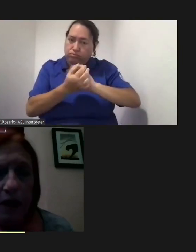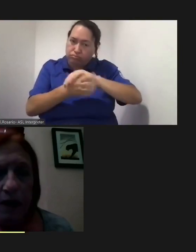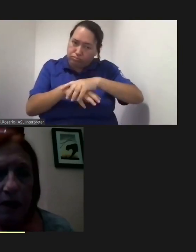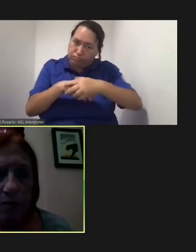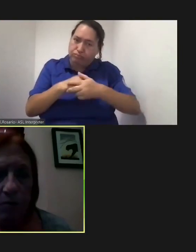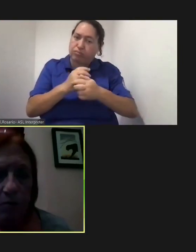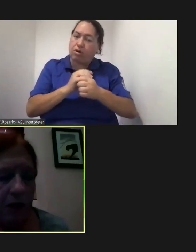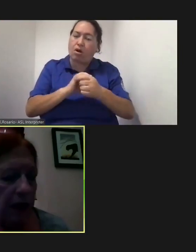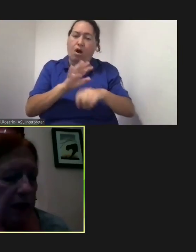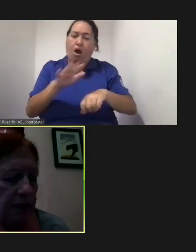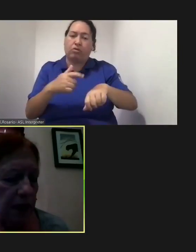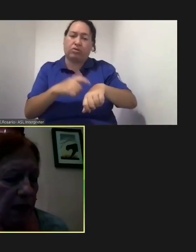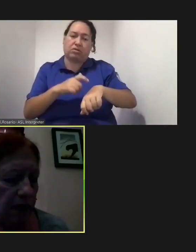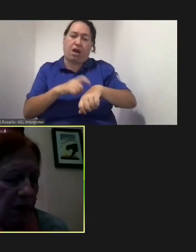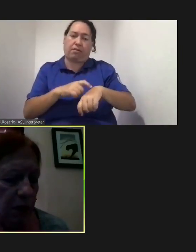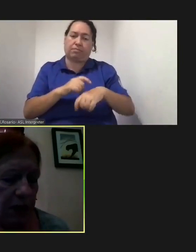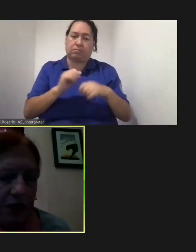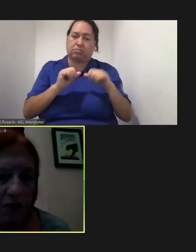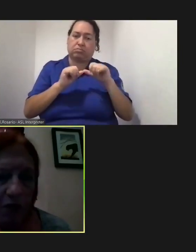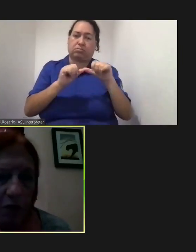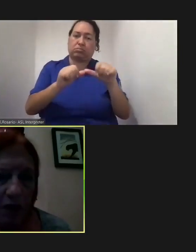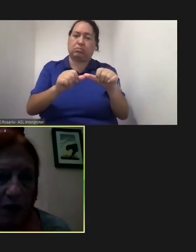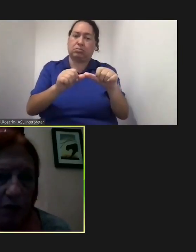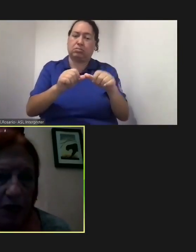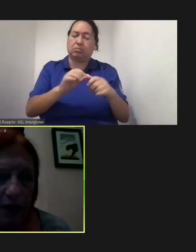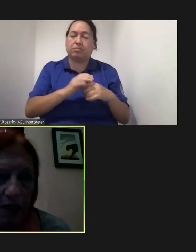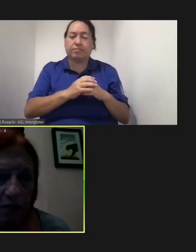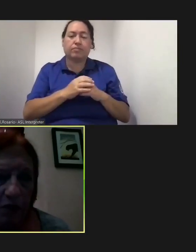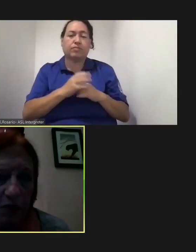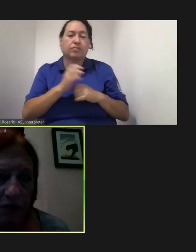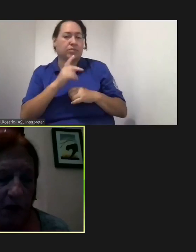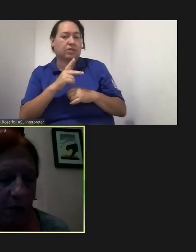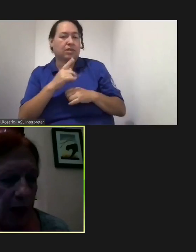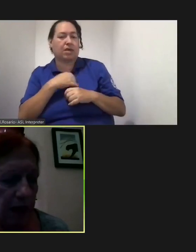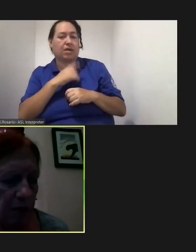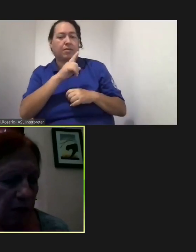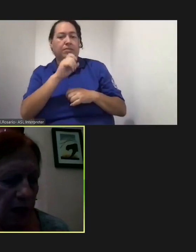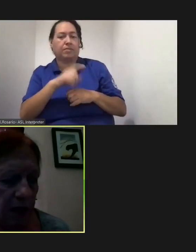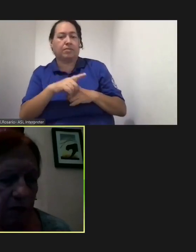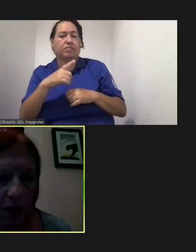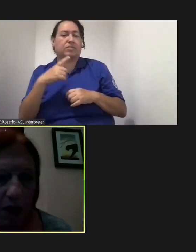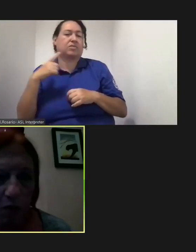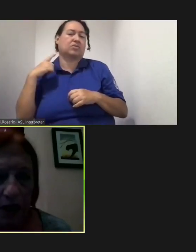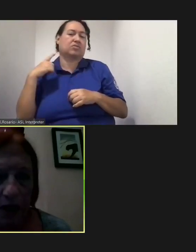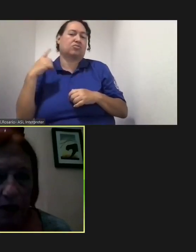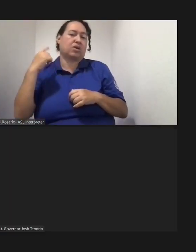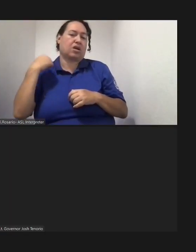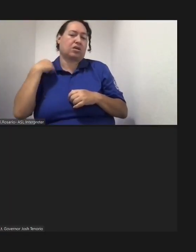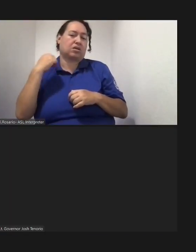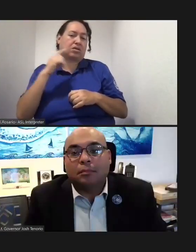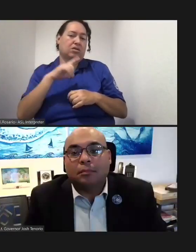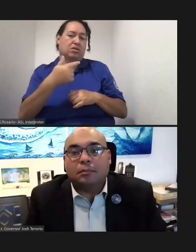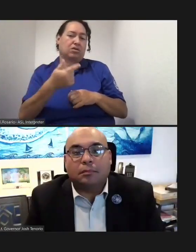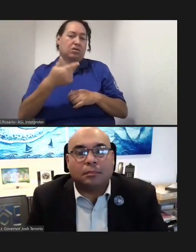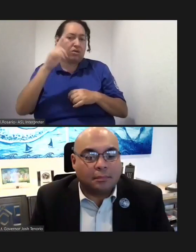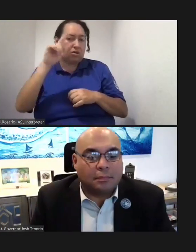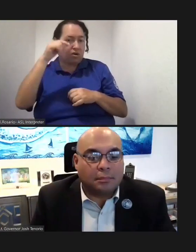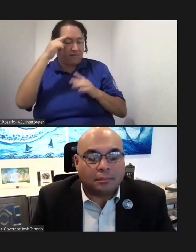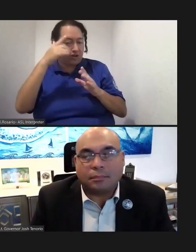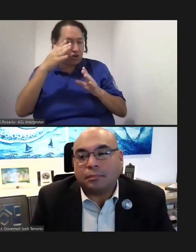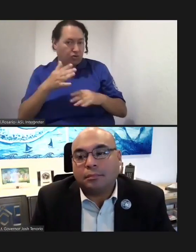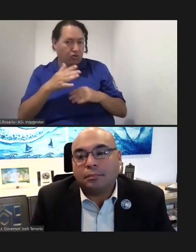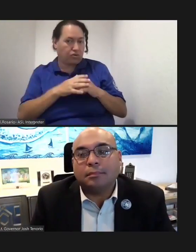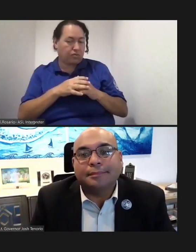all right. And I have a question for the Lieutenant Governor, if I may. Are we going ahead with